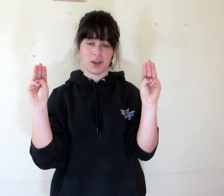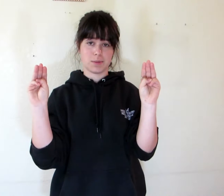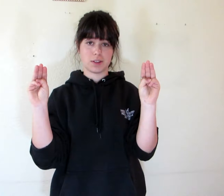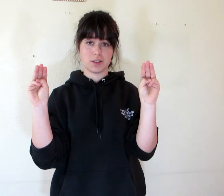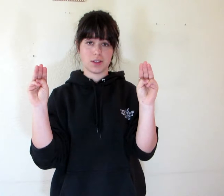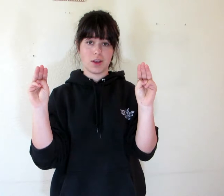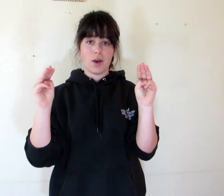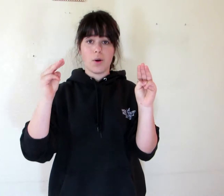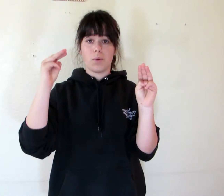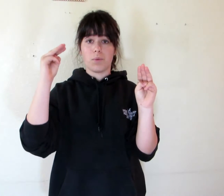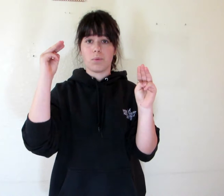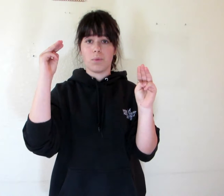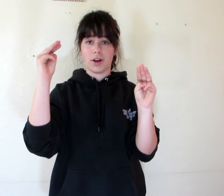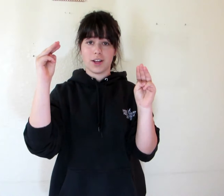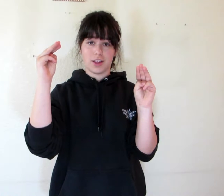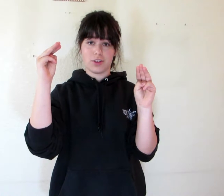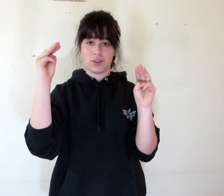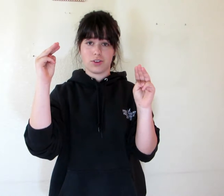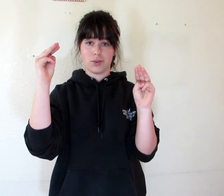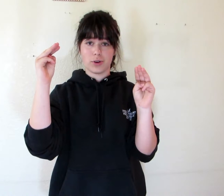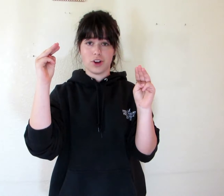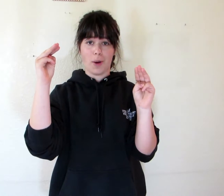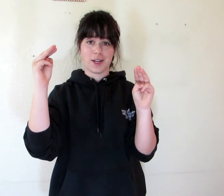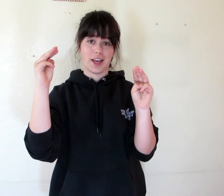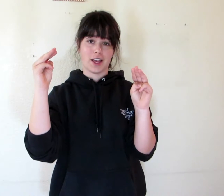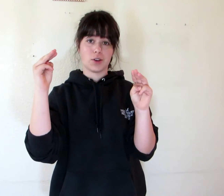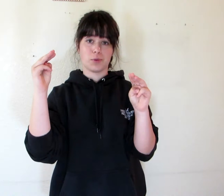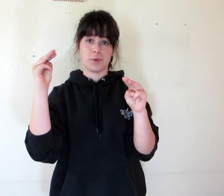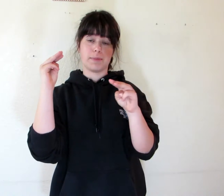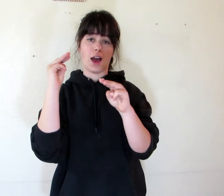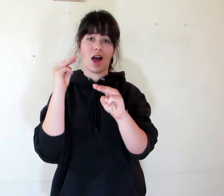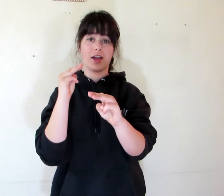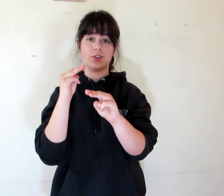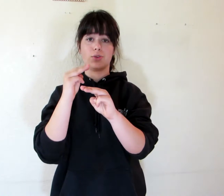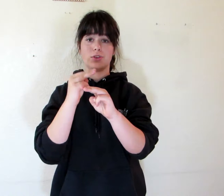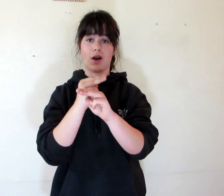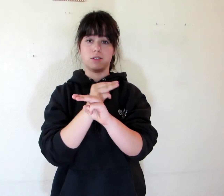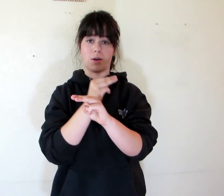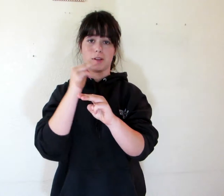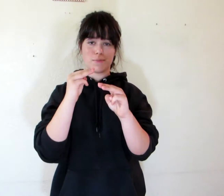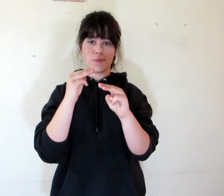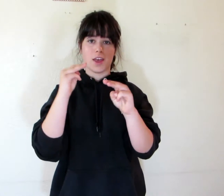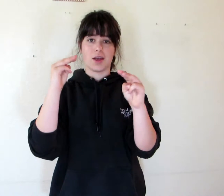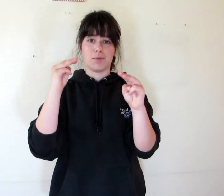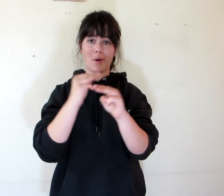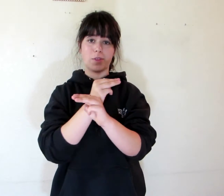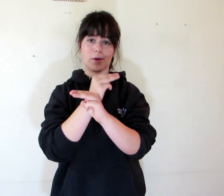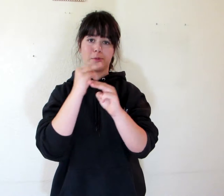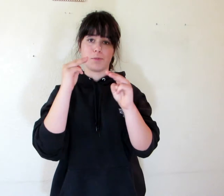shapes. One in your dominant hand will be behind your non-dominant hand, and both of them will be